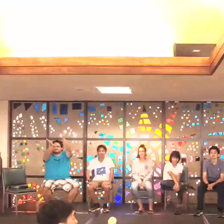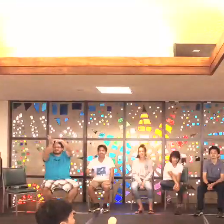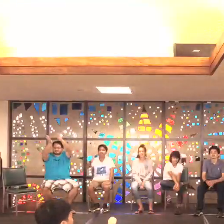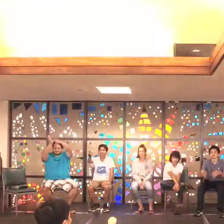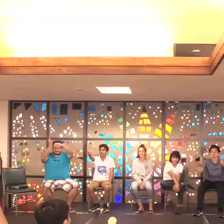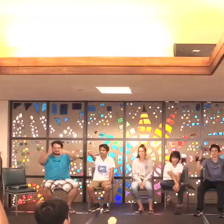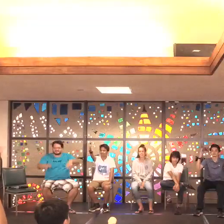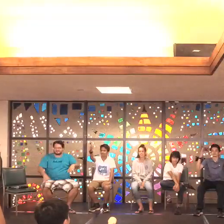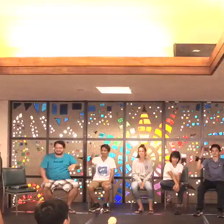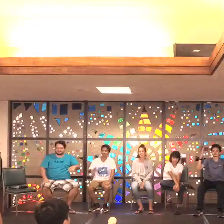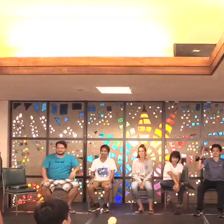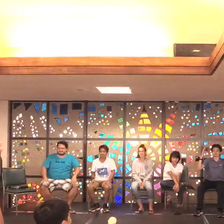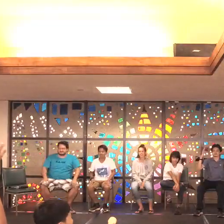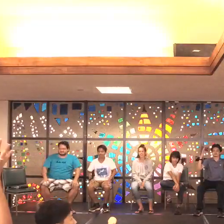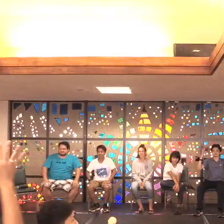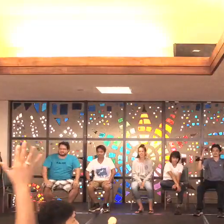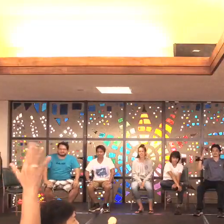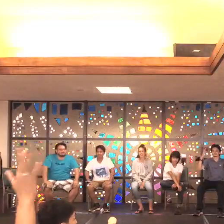stand.